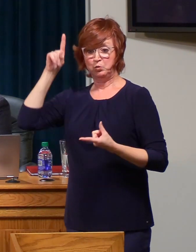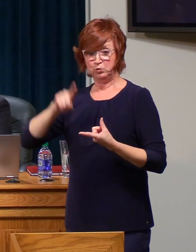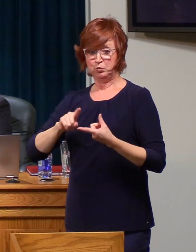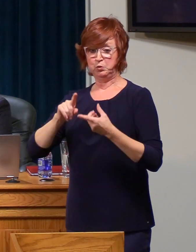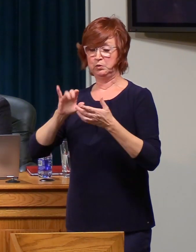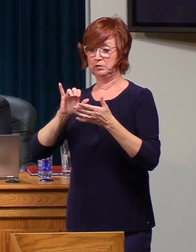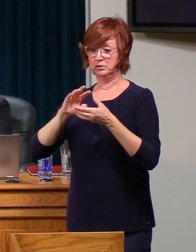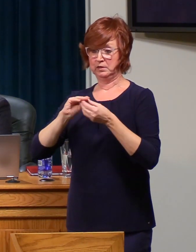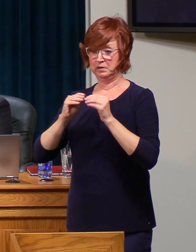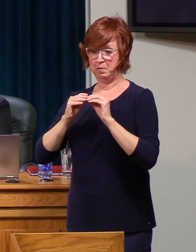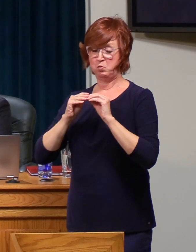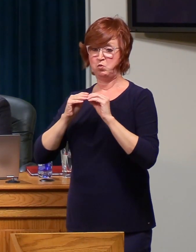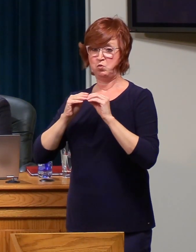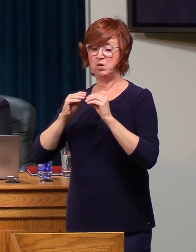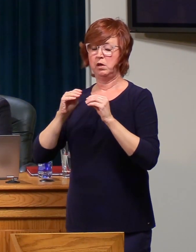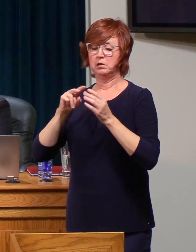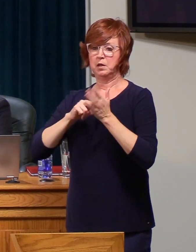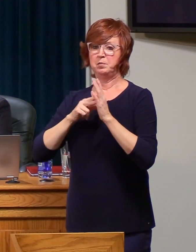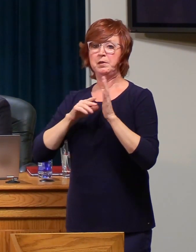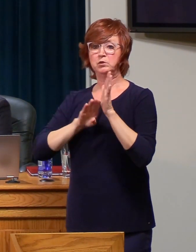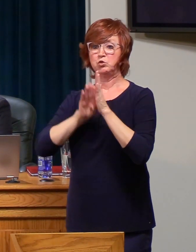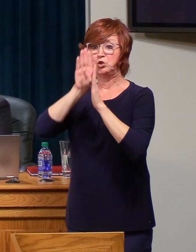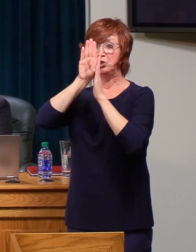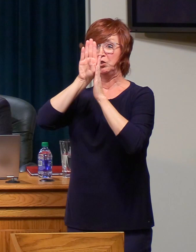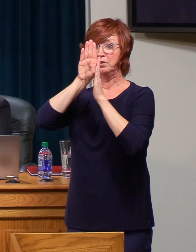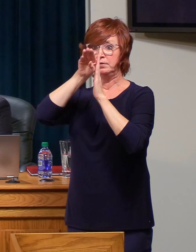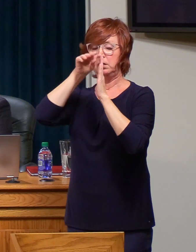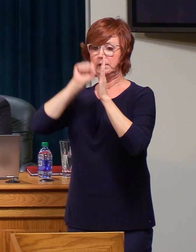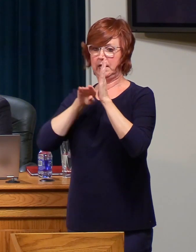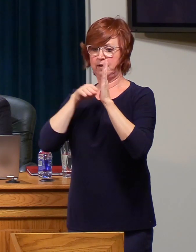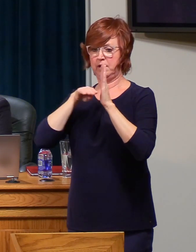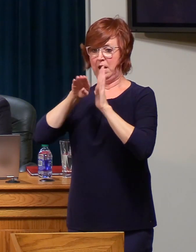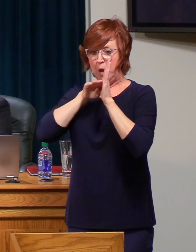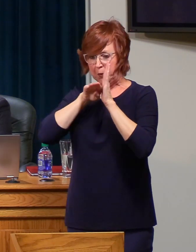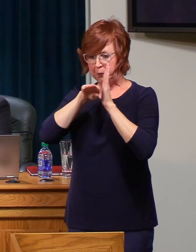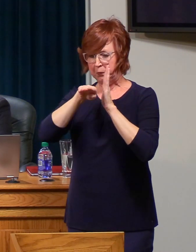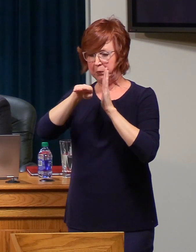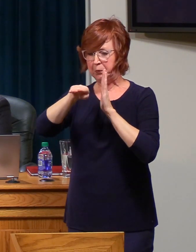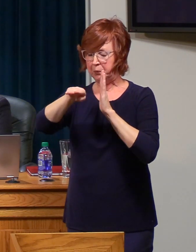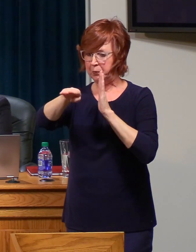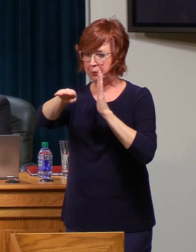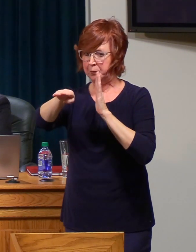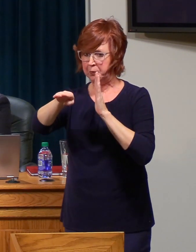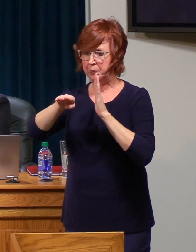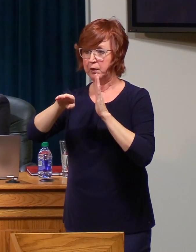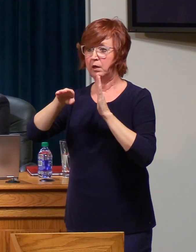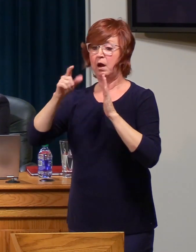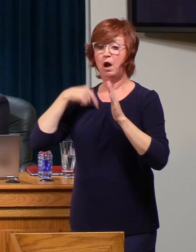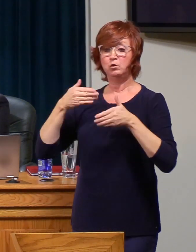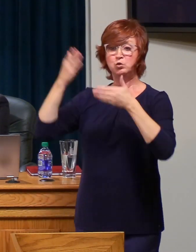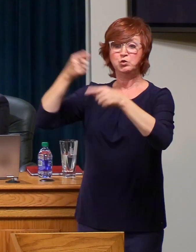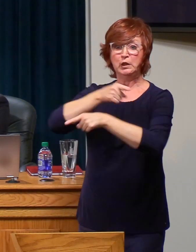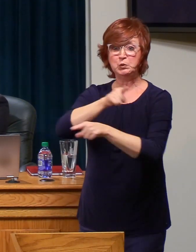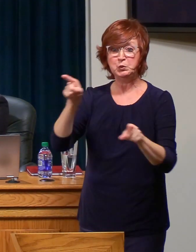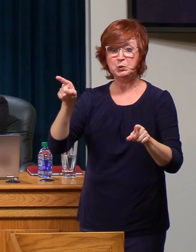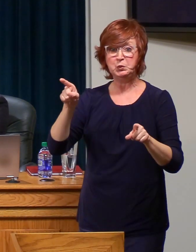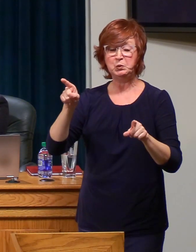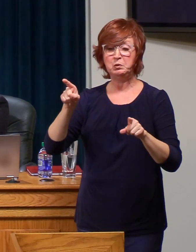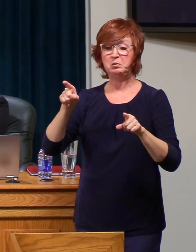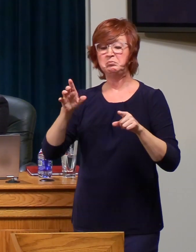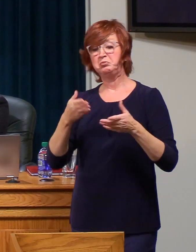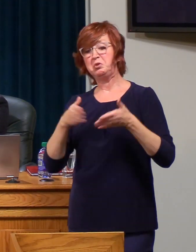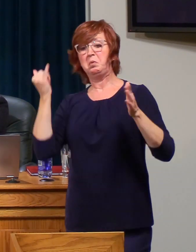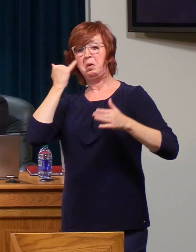But this is not a suggestion. It's not a guideline. It is now the law. So when you return to